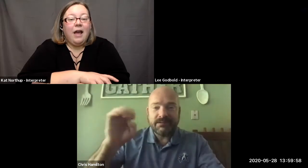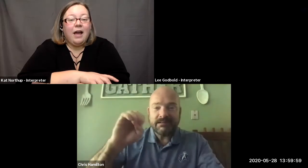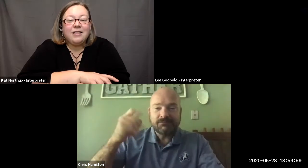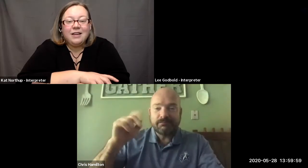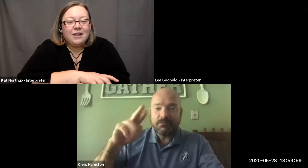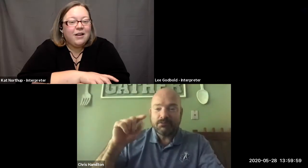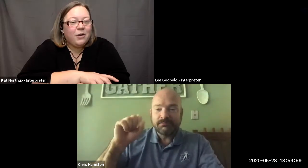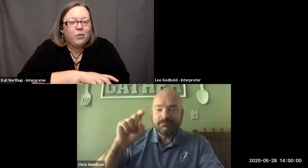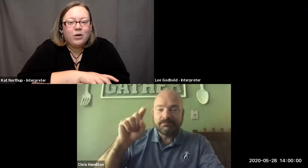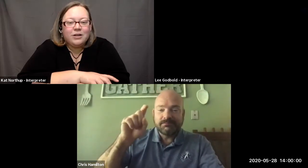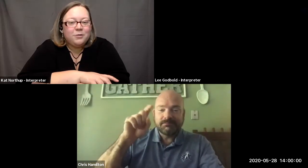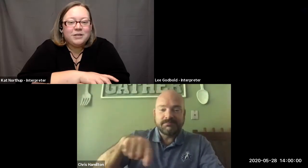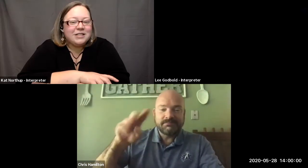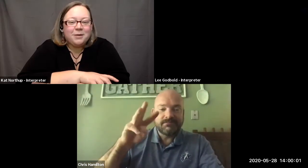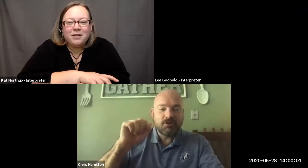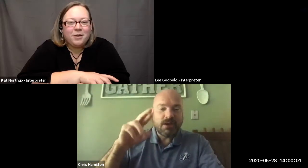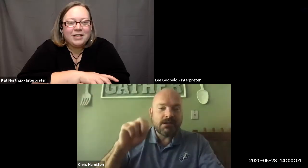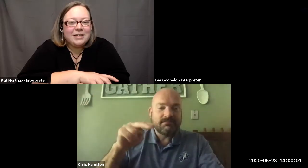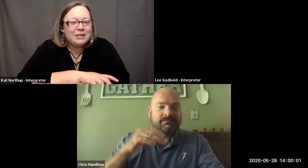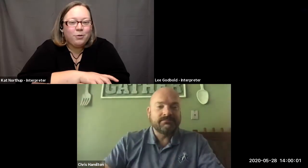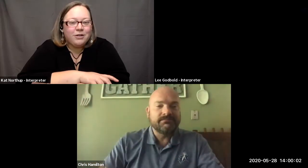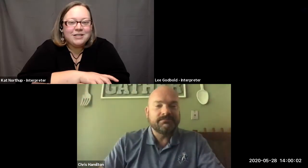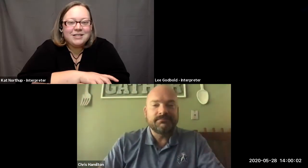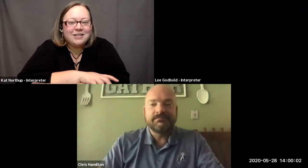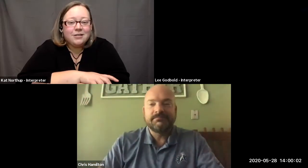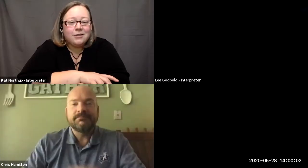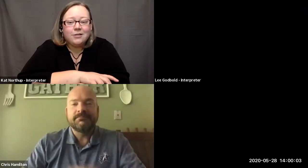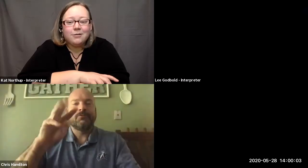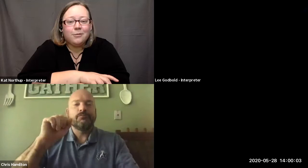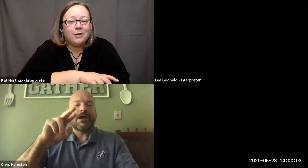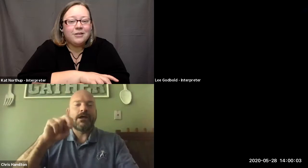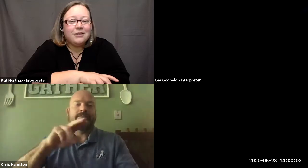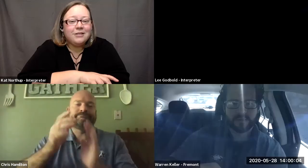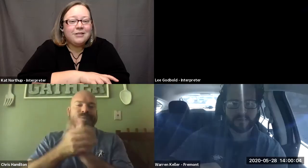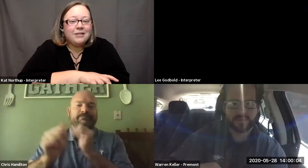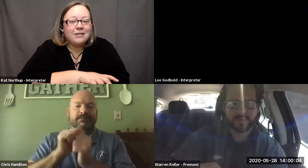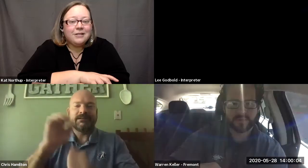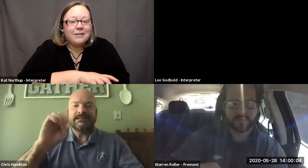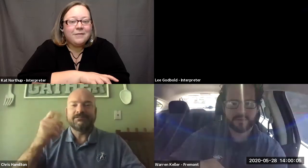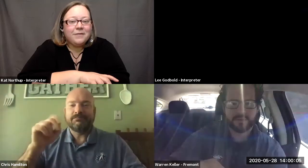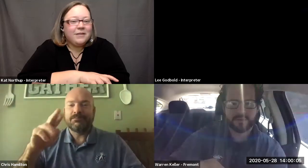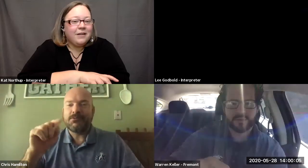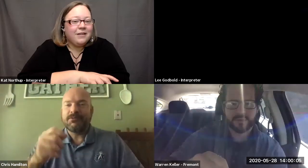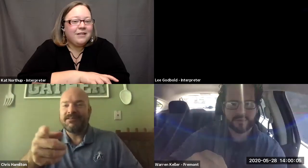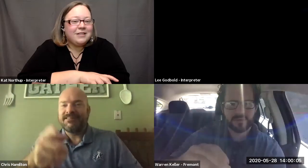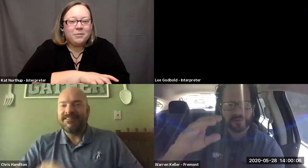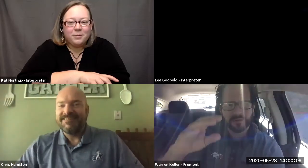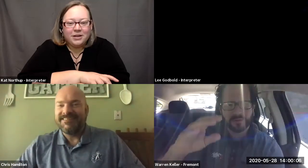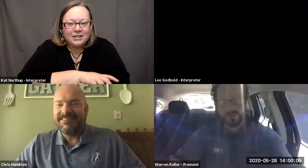I think, Warren, you mentioned something about esports. Warren? Yeah, something about esports